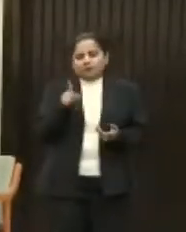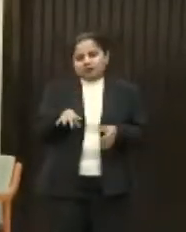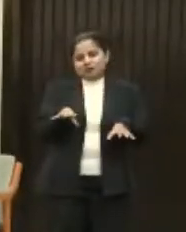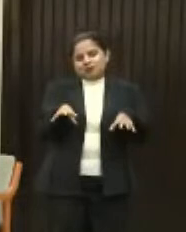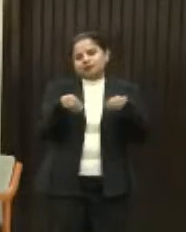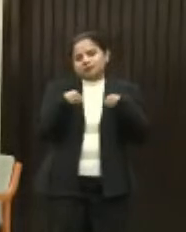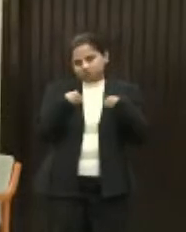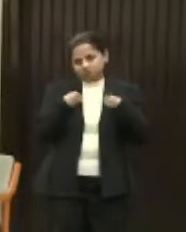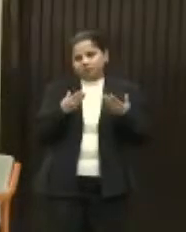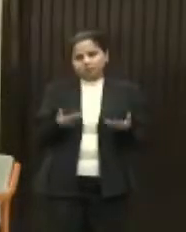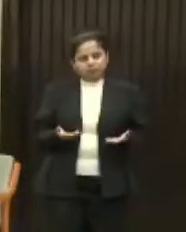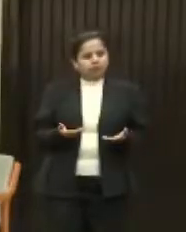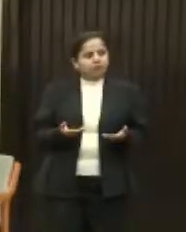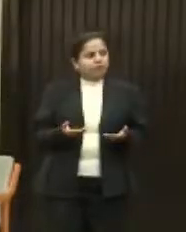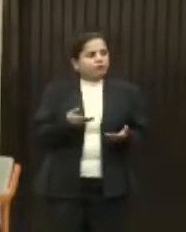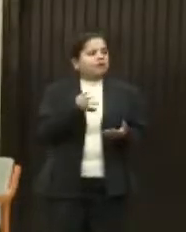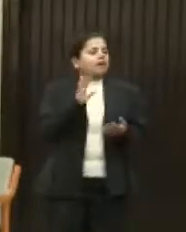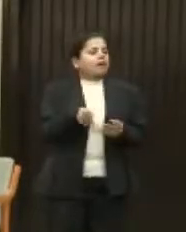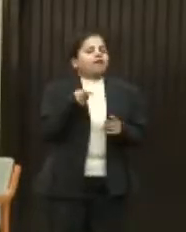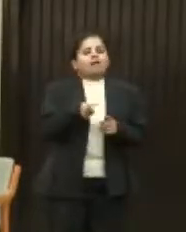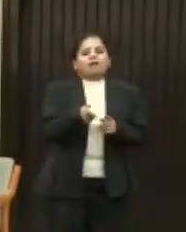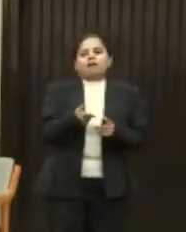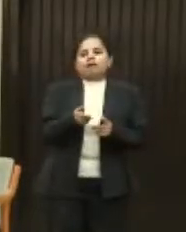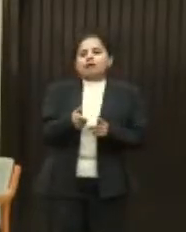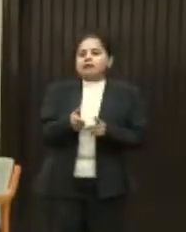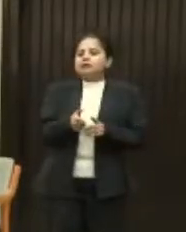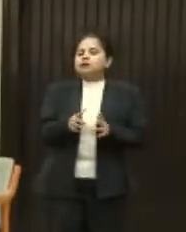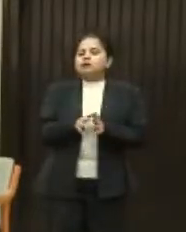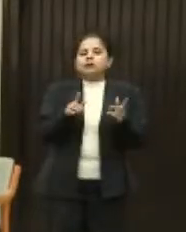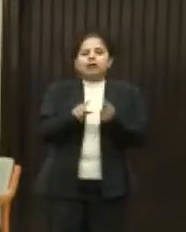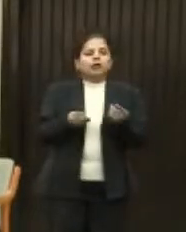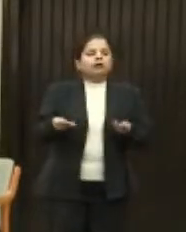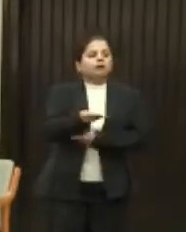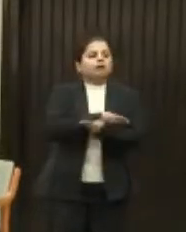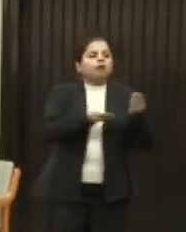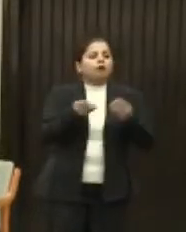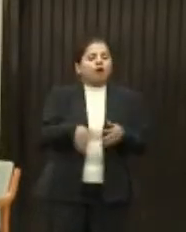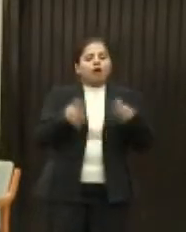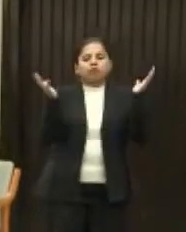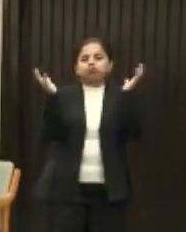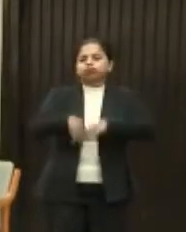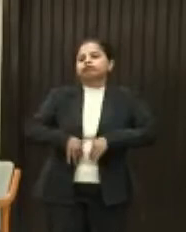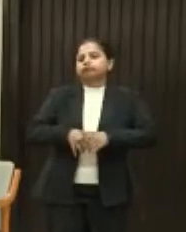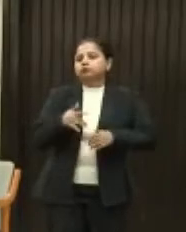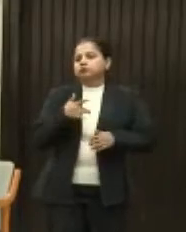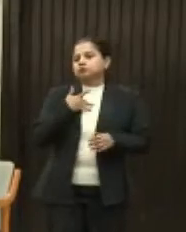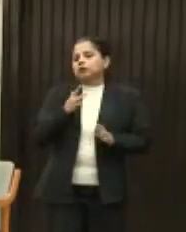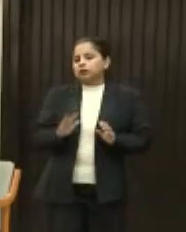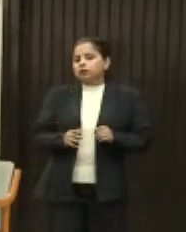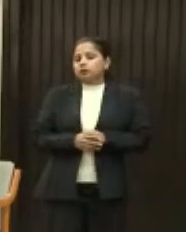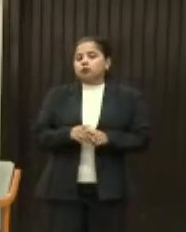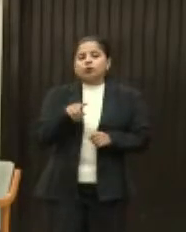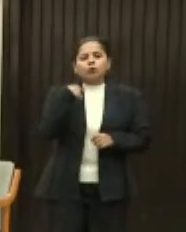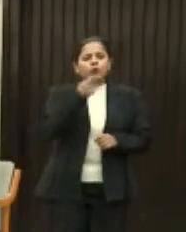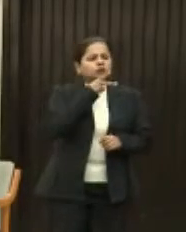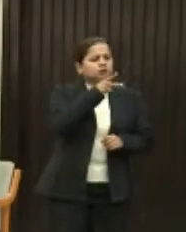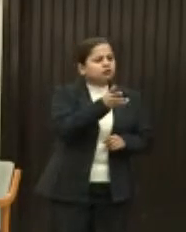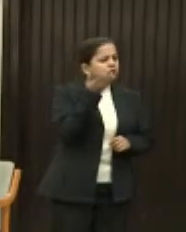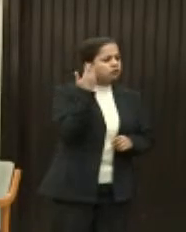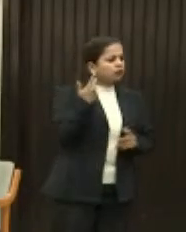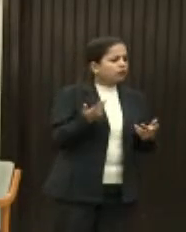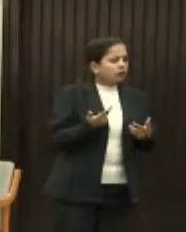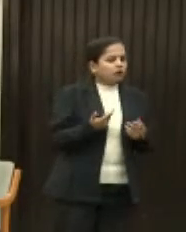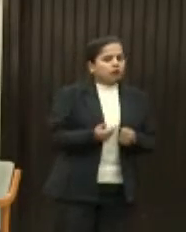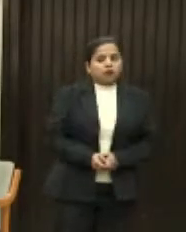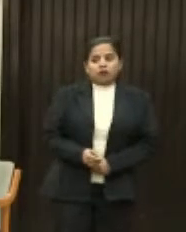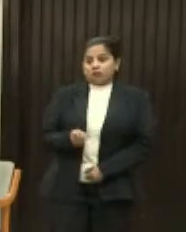accept it has an impeccable economic rationale. Who said this? Not